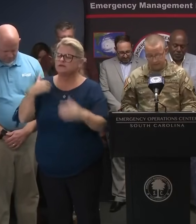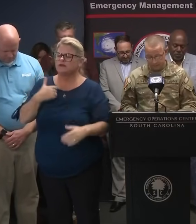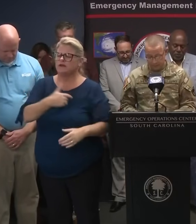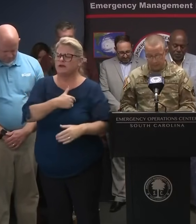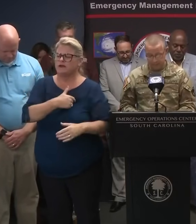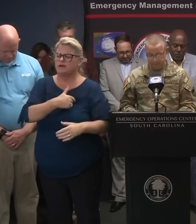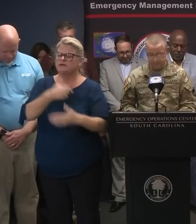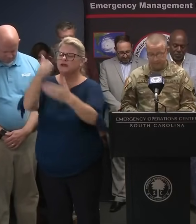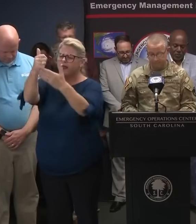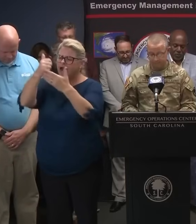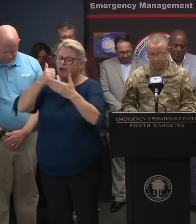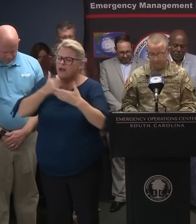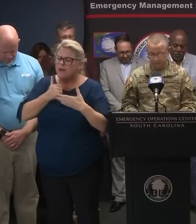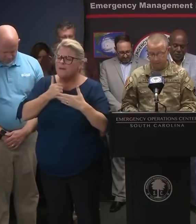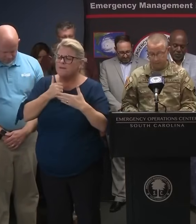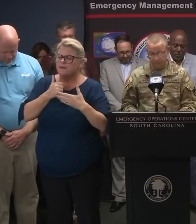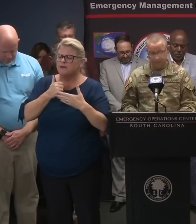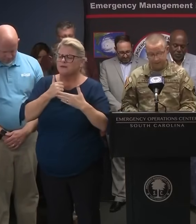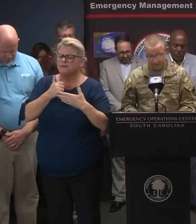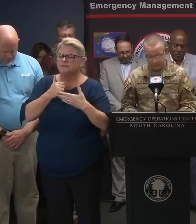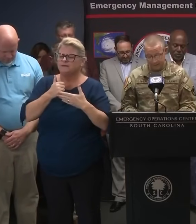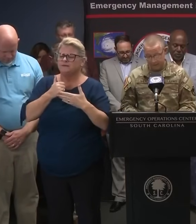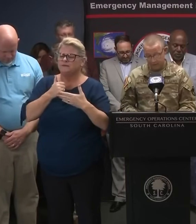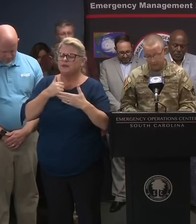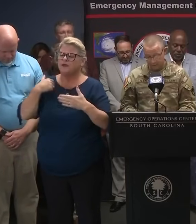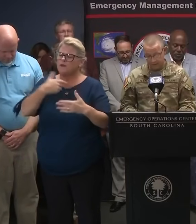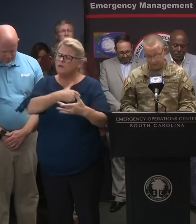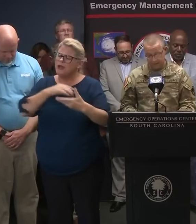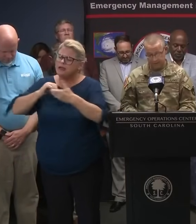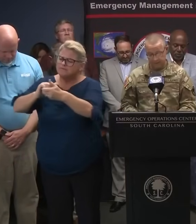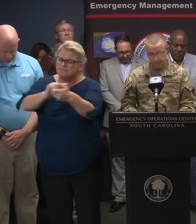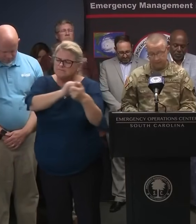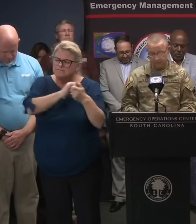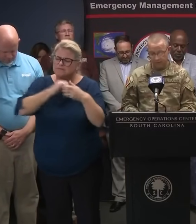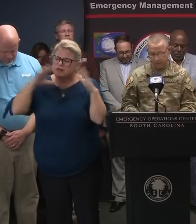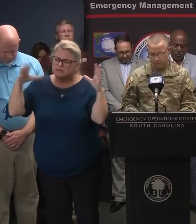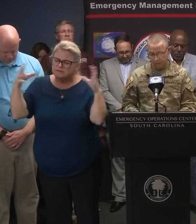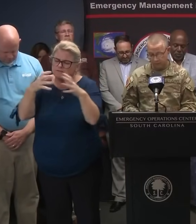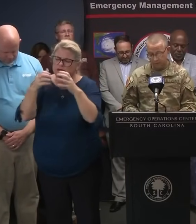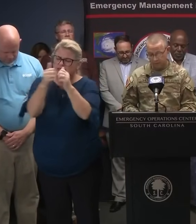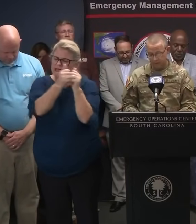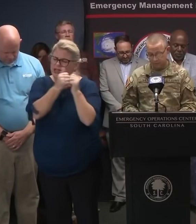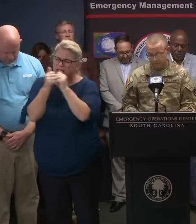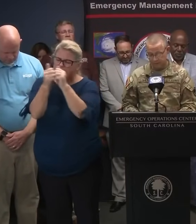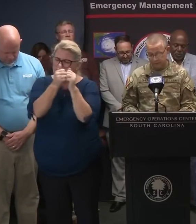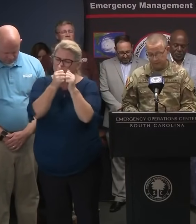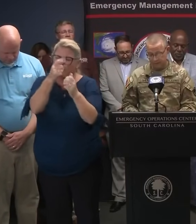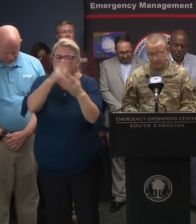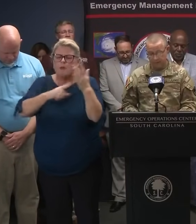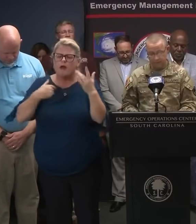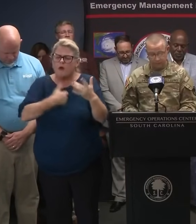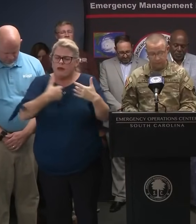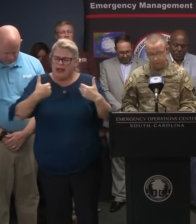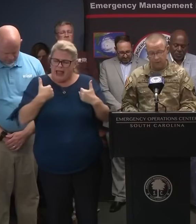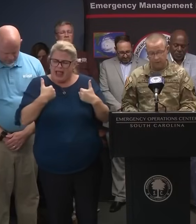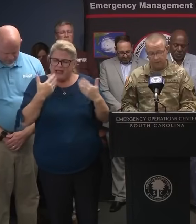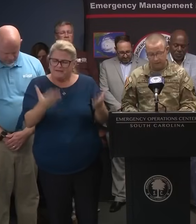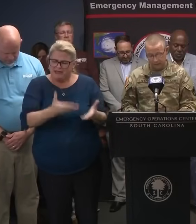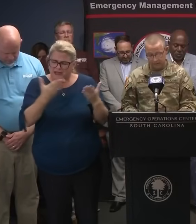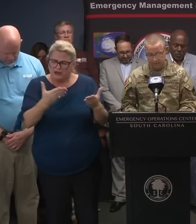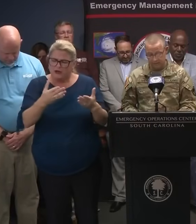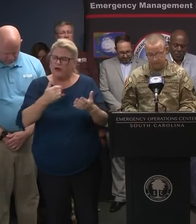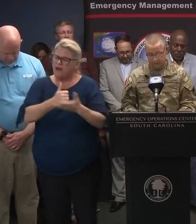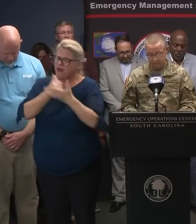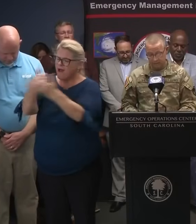Hear us and help us. Bring us together and unite us so that we use our resources for those who are